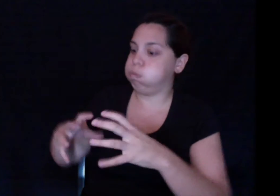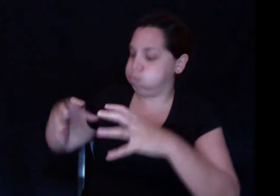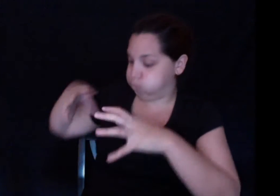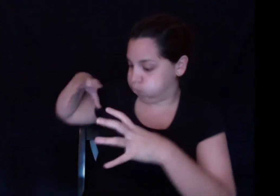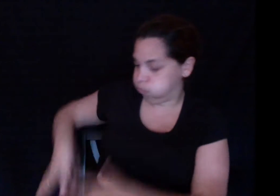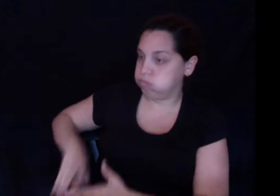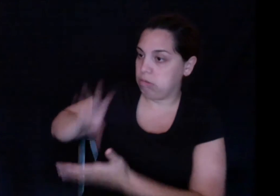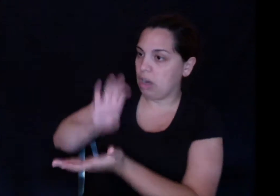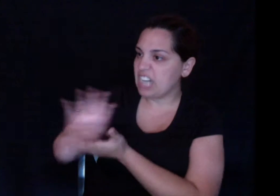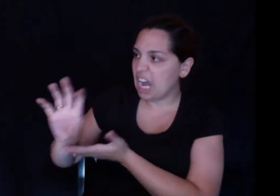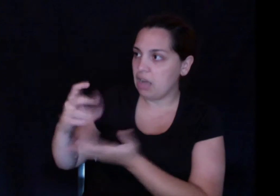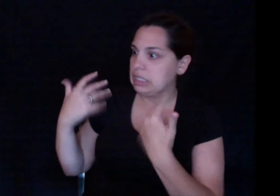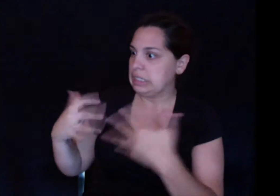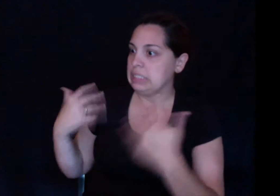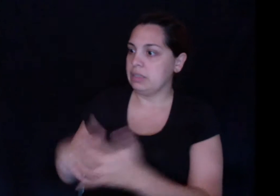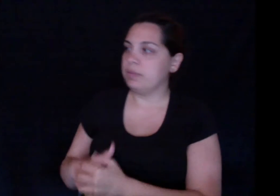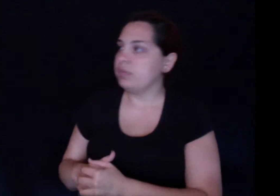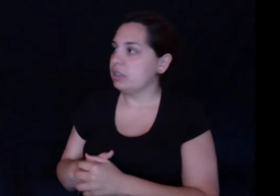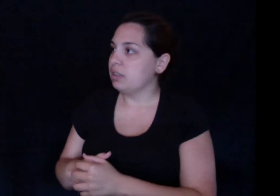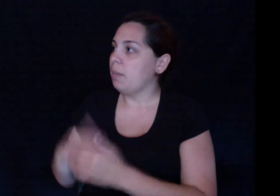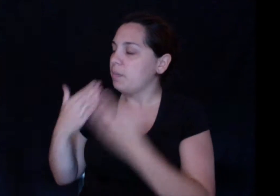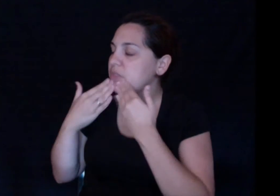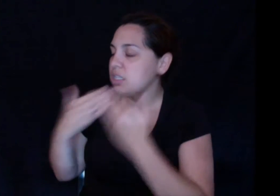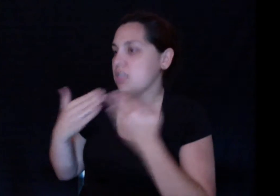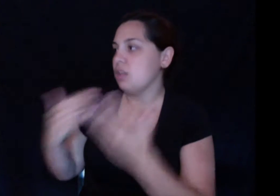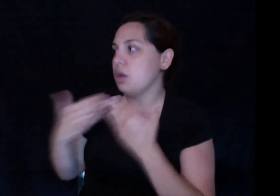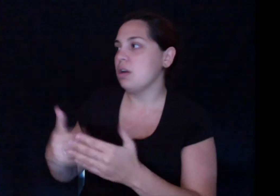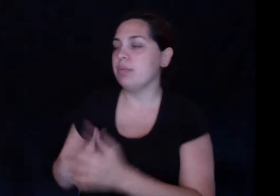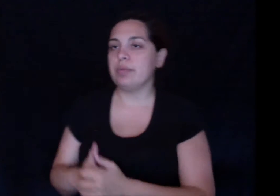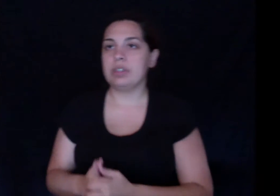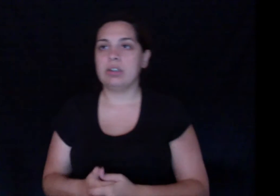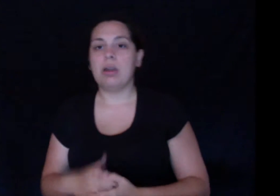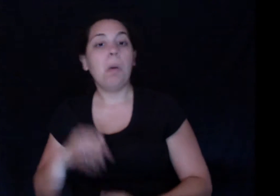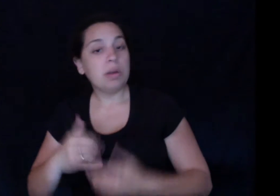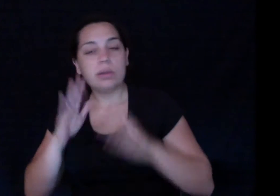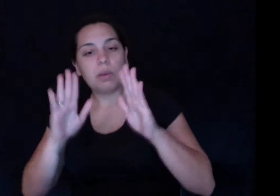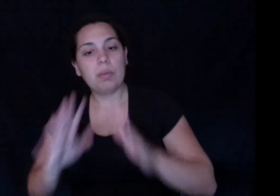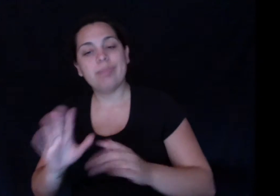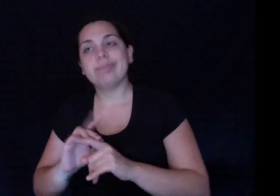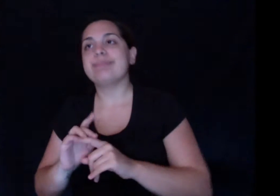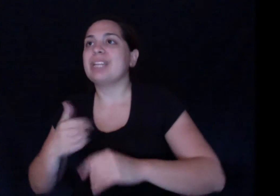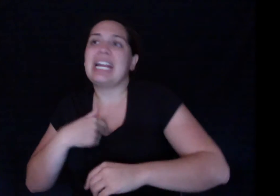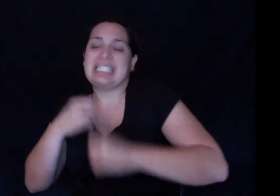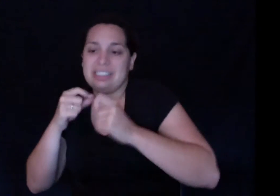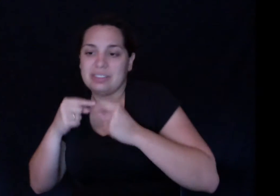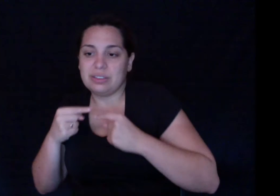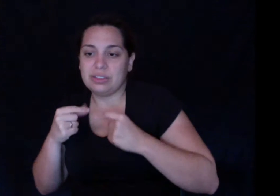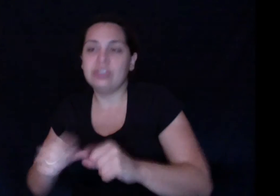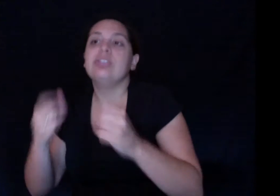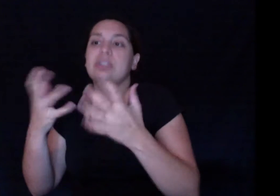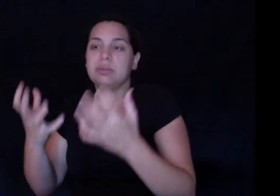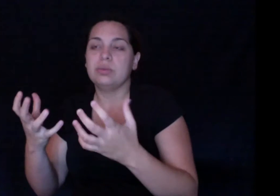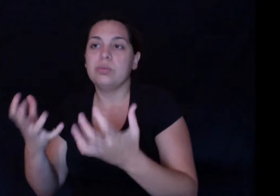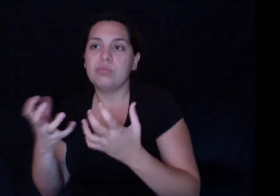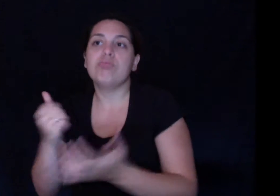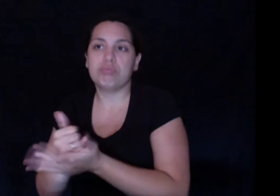every once in a while. And so I open up my email after a little bit and I see this one email. It's the only one I had in my inbox.